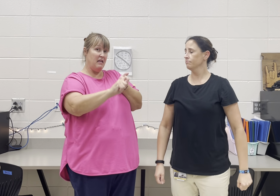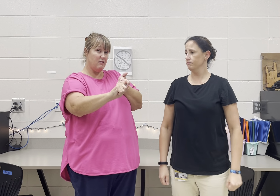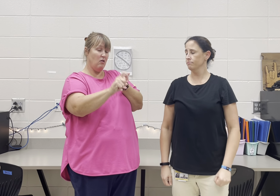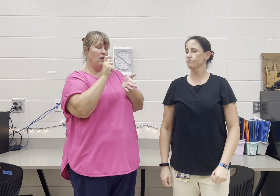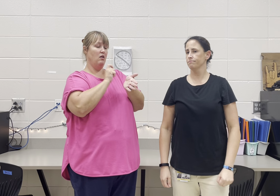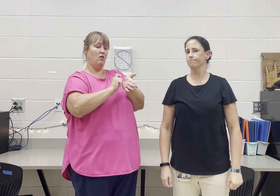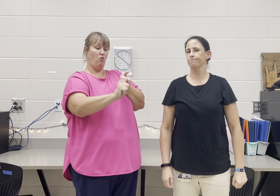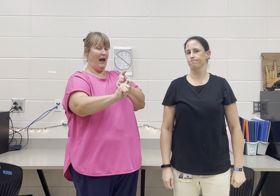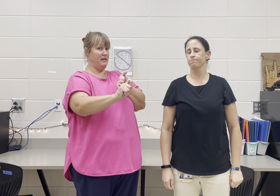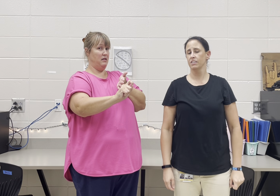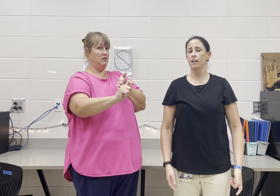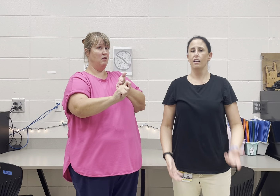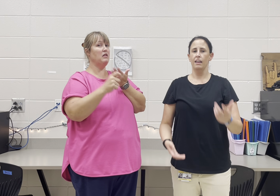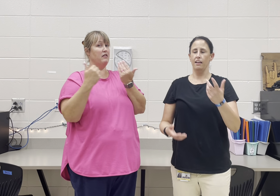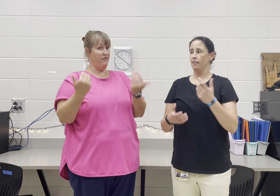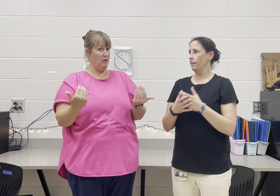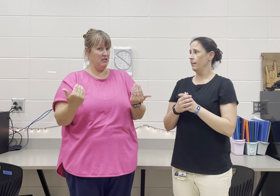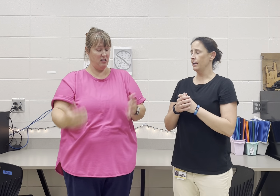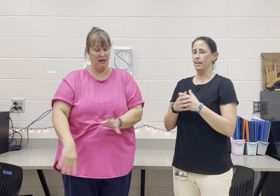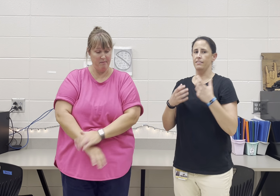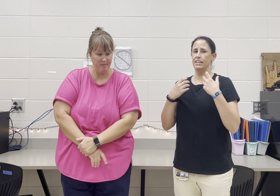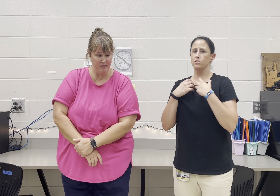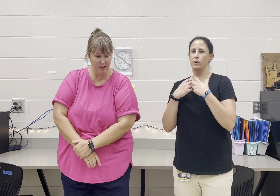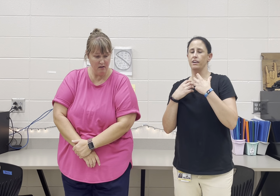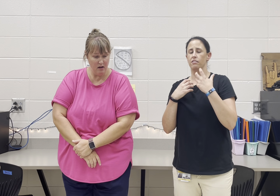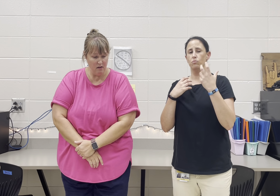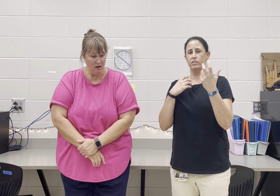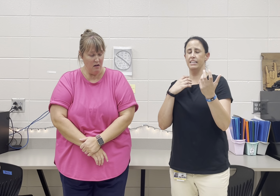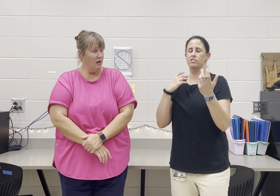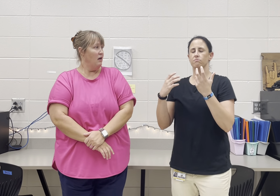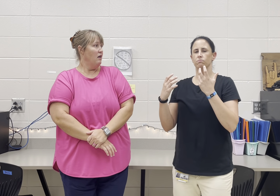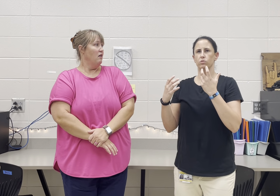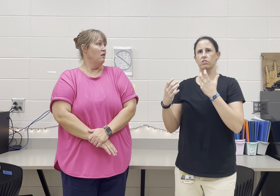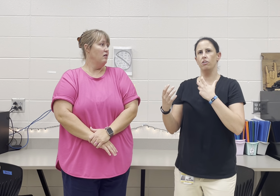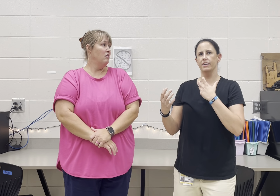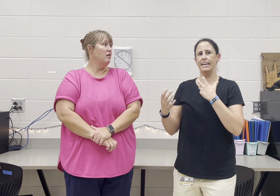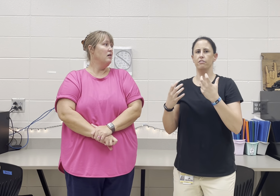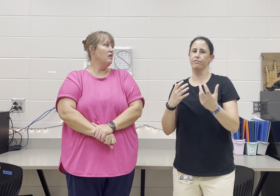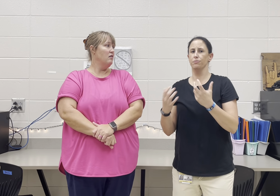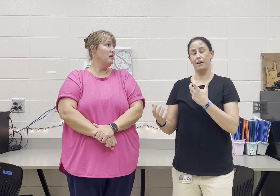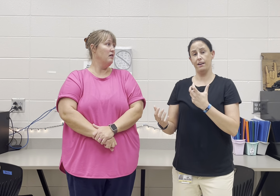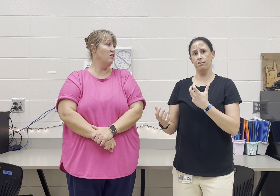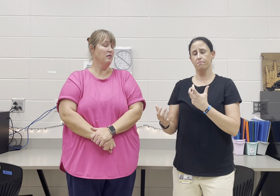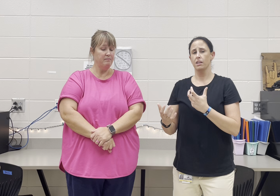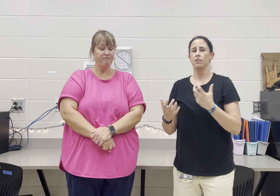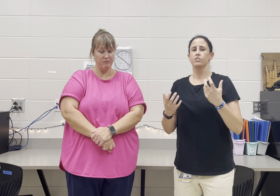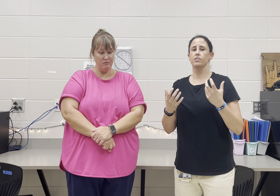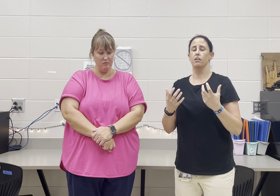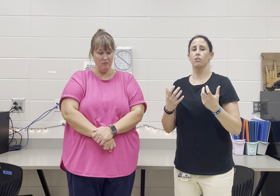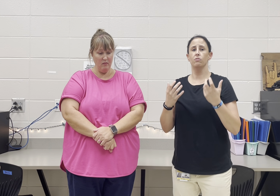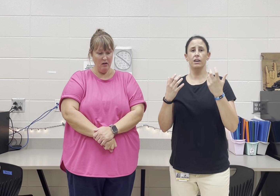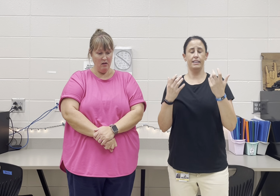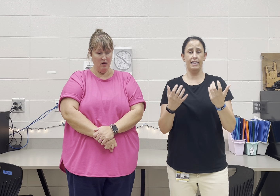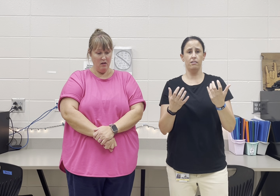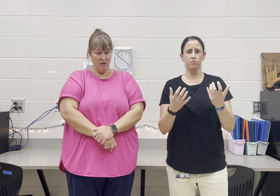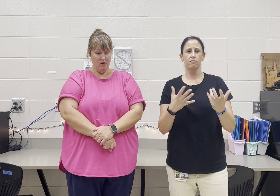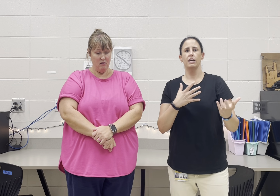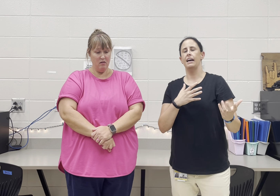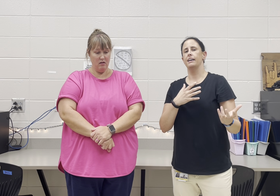pencil, right, looks very much the same. And that's where it's what's called a noun-verb pair. So a noun has